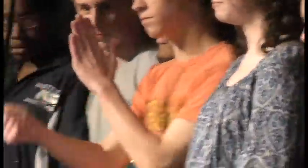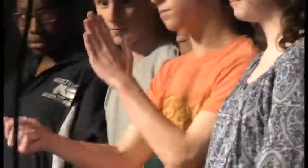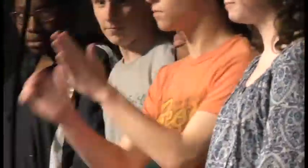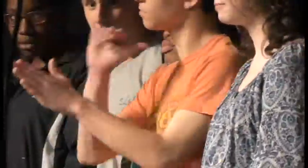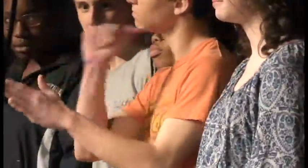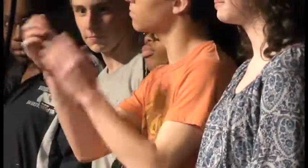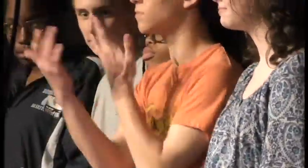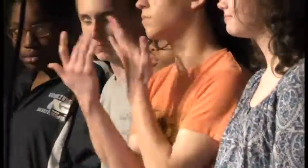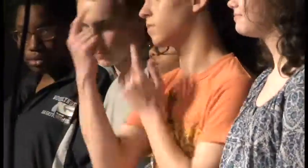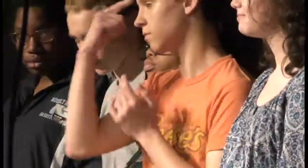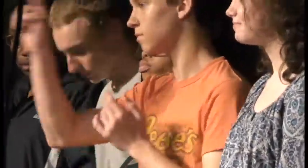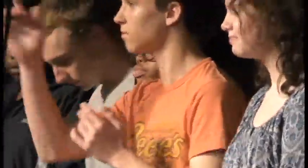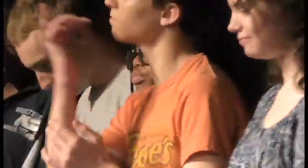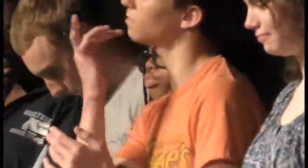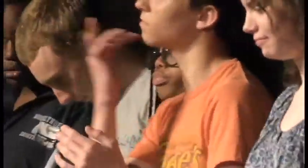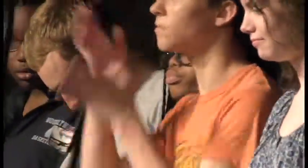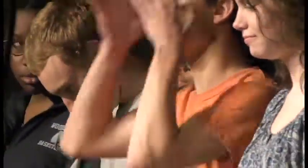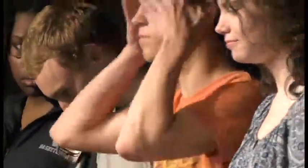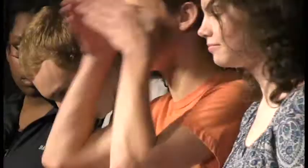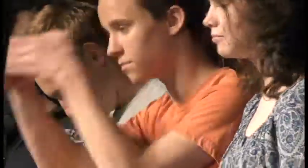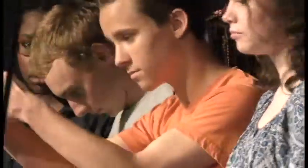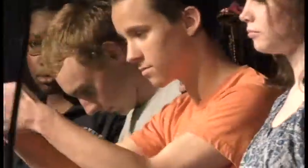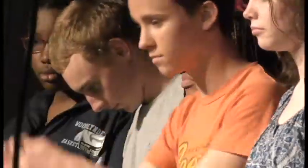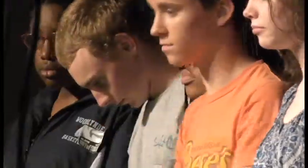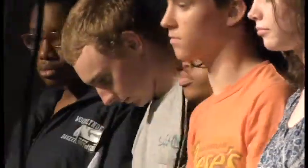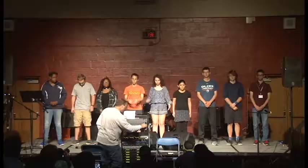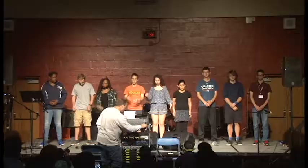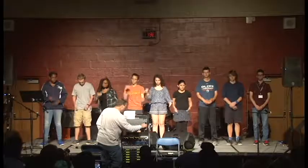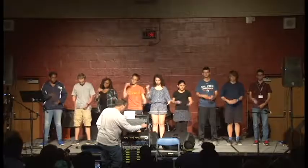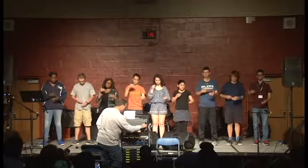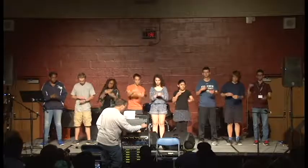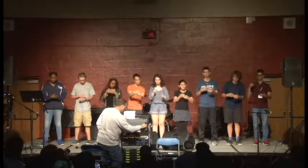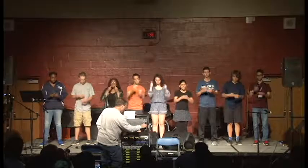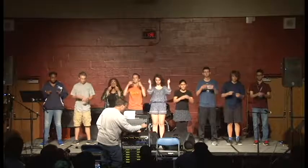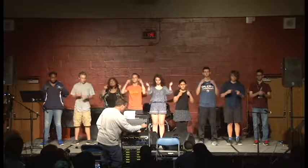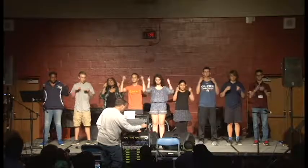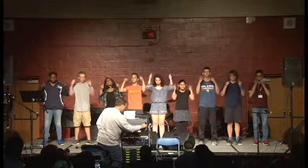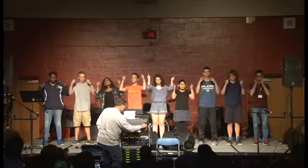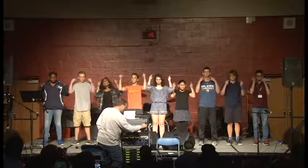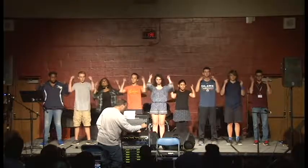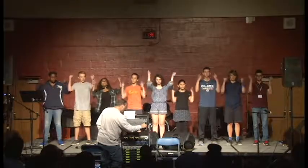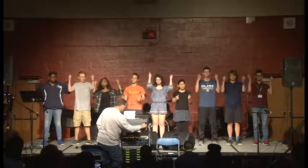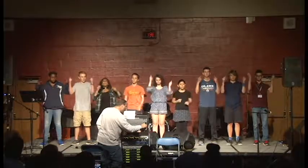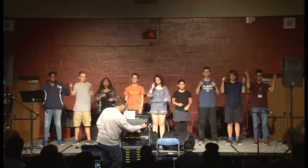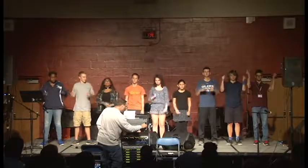be the master. Don't wait for love. Dedicate yourself when you go by yourself. You're standing in hall of fame.